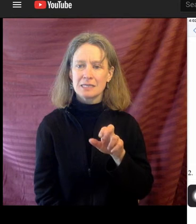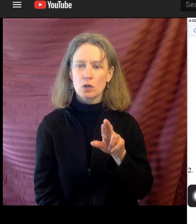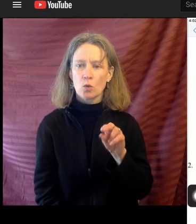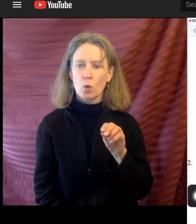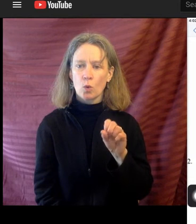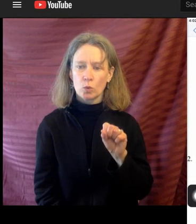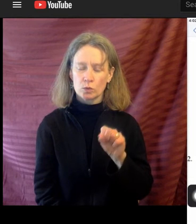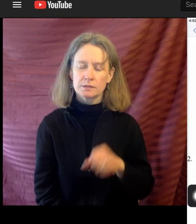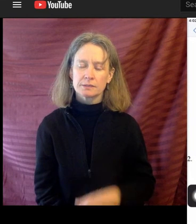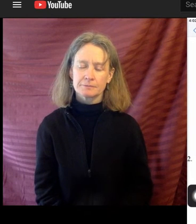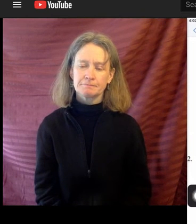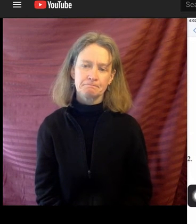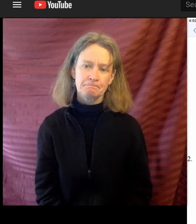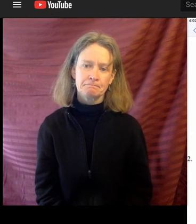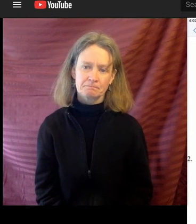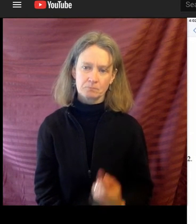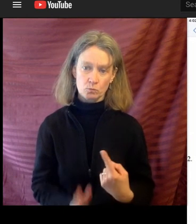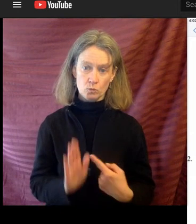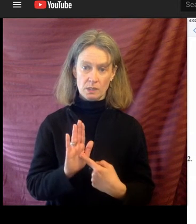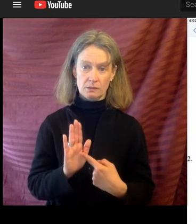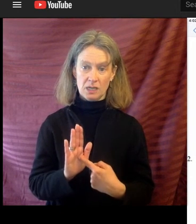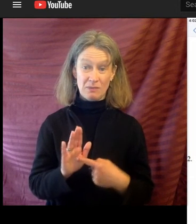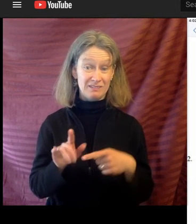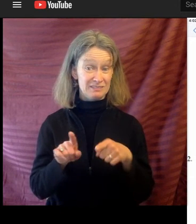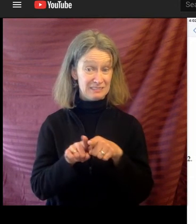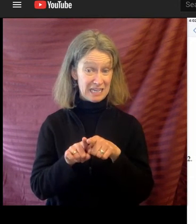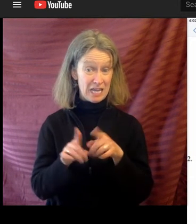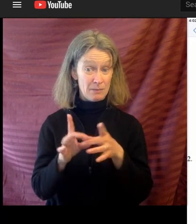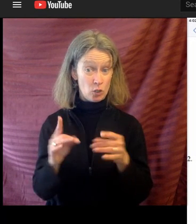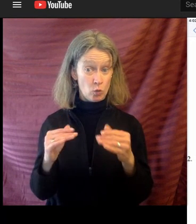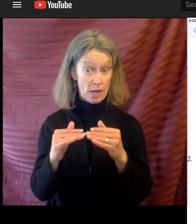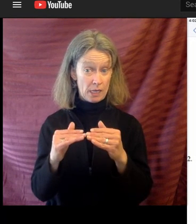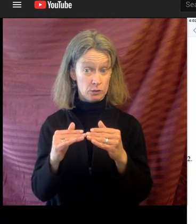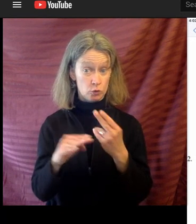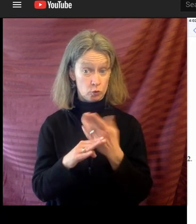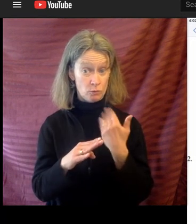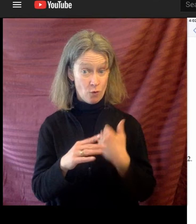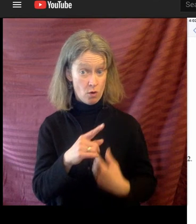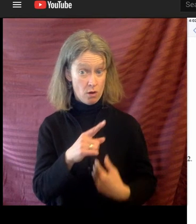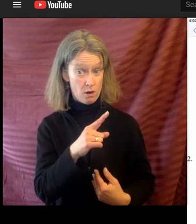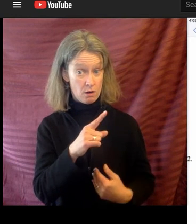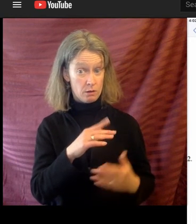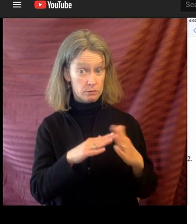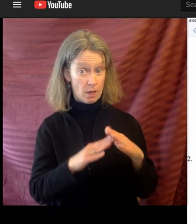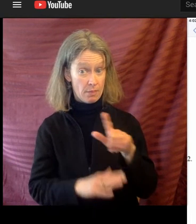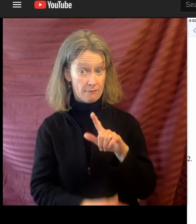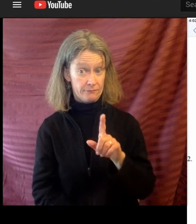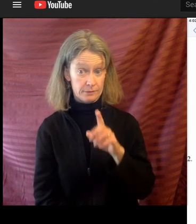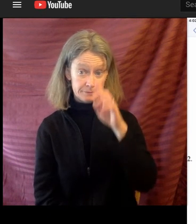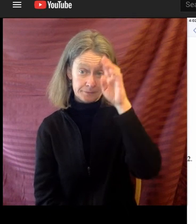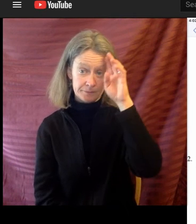So for example, in the same equation we used above in the top left,